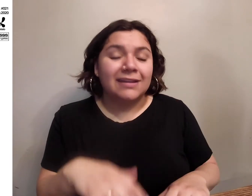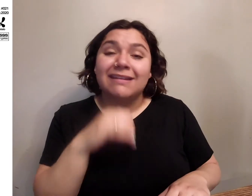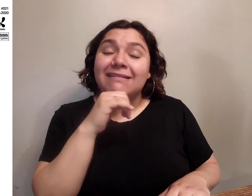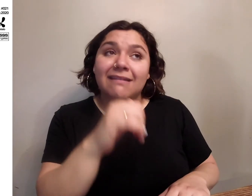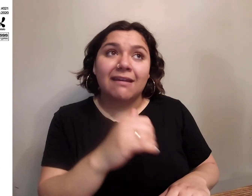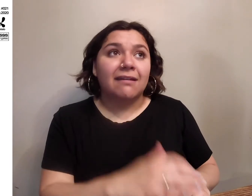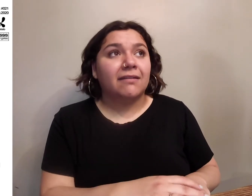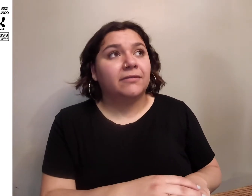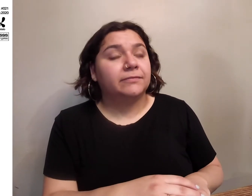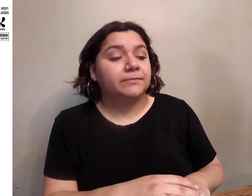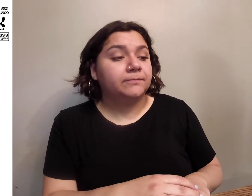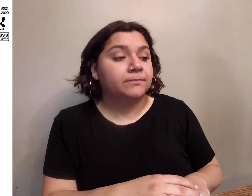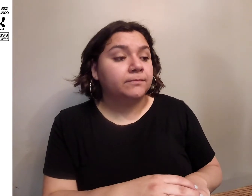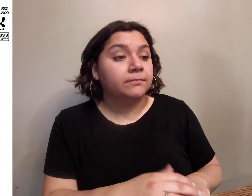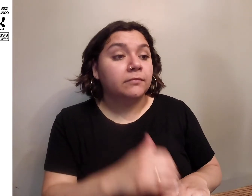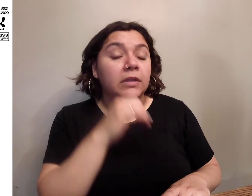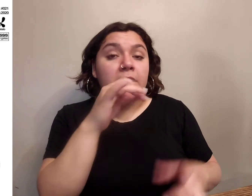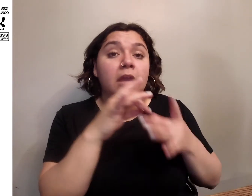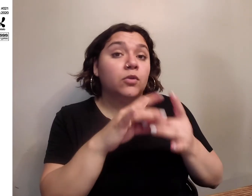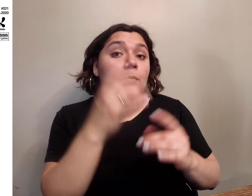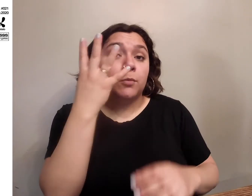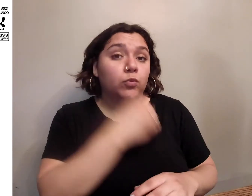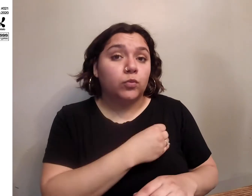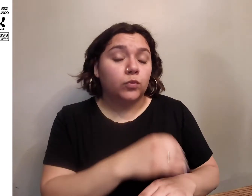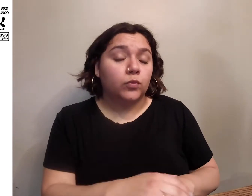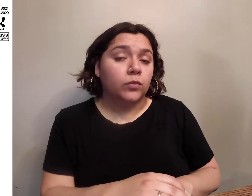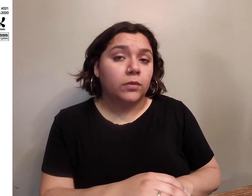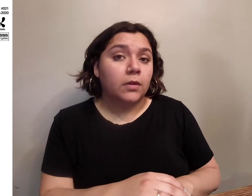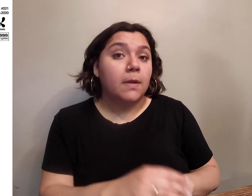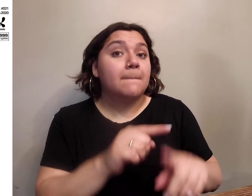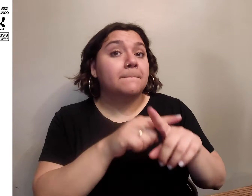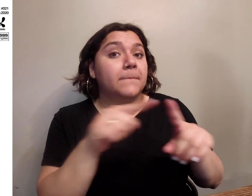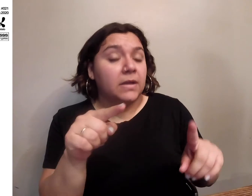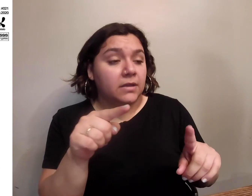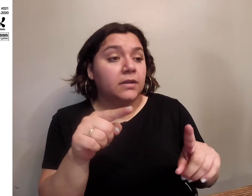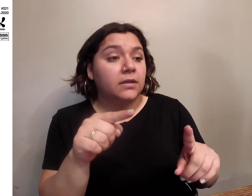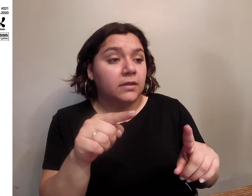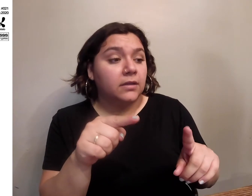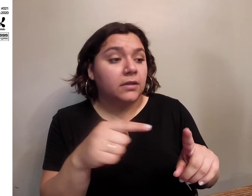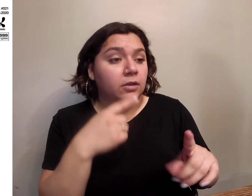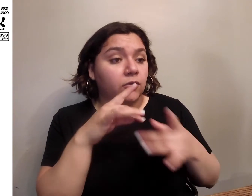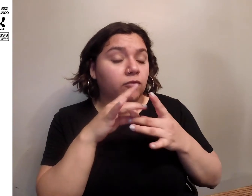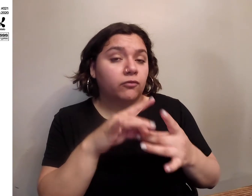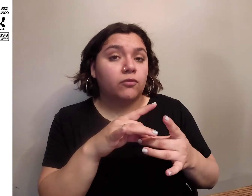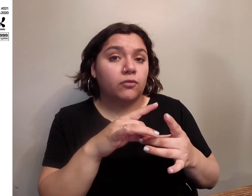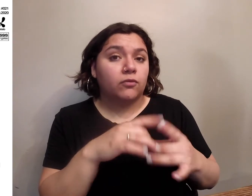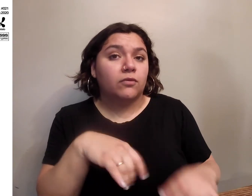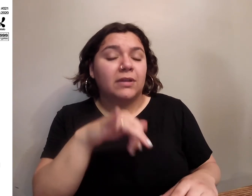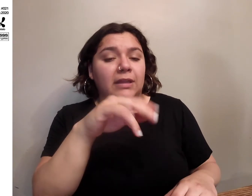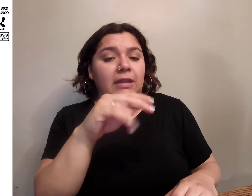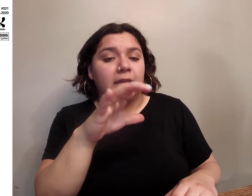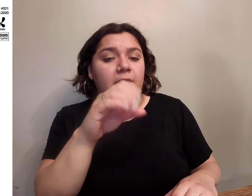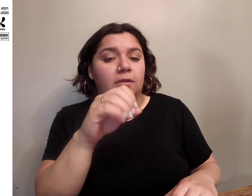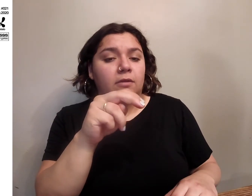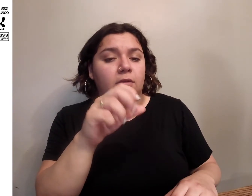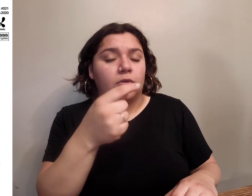not on beauty, but on